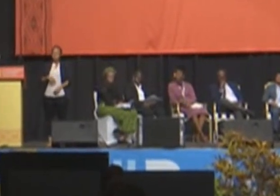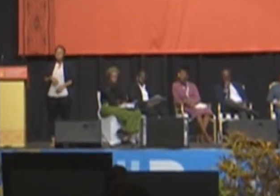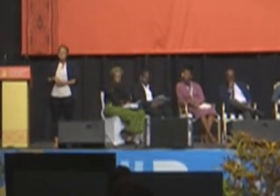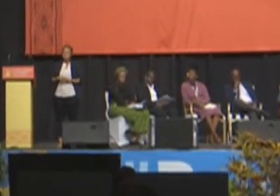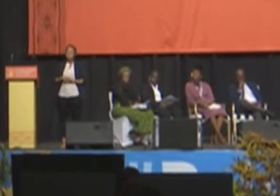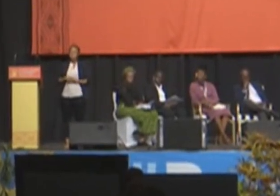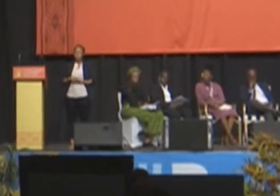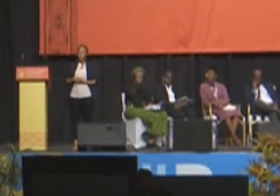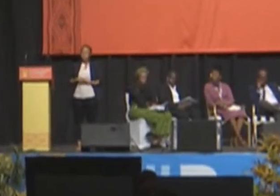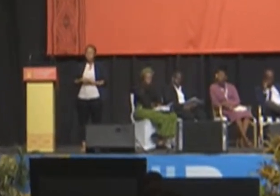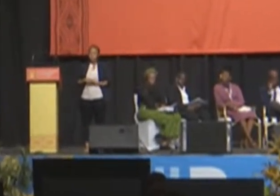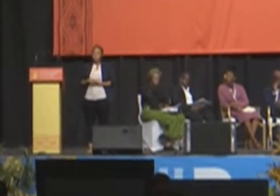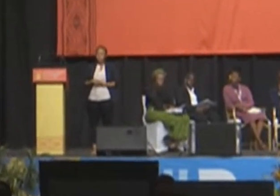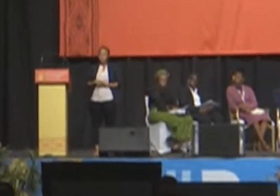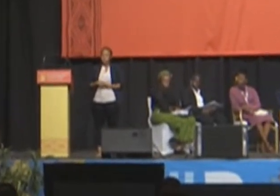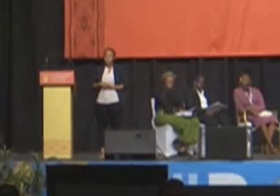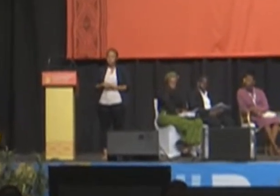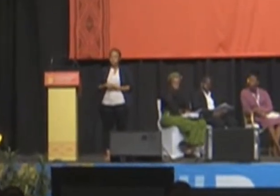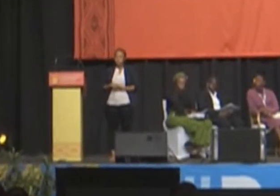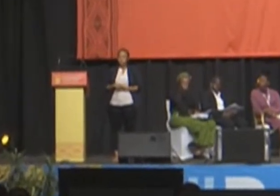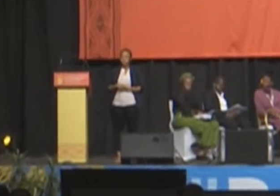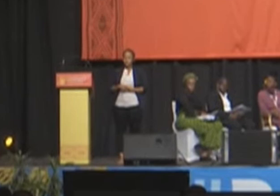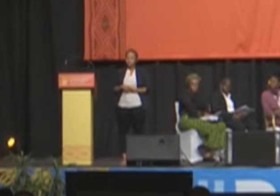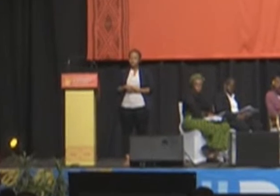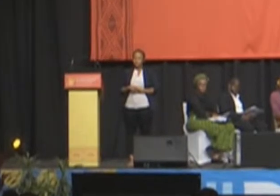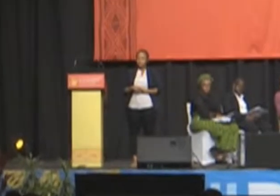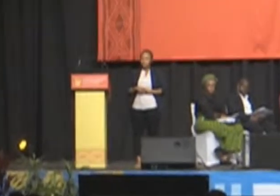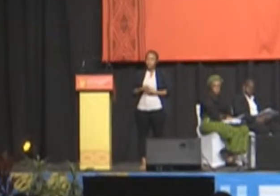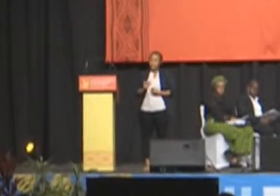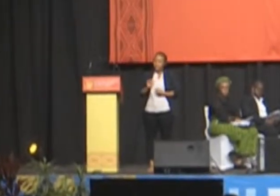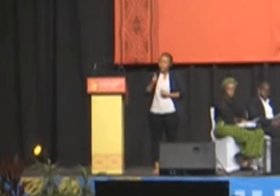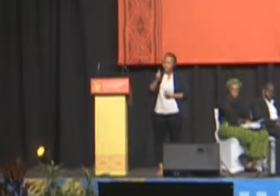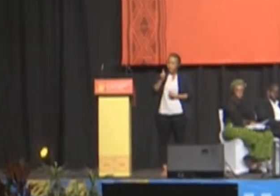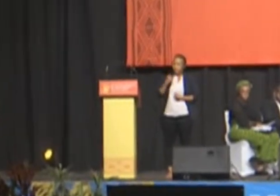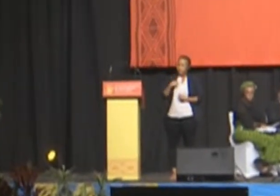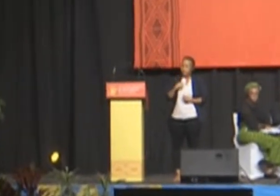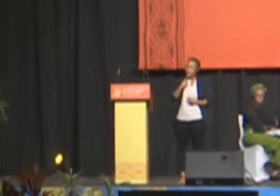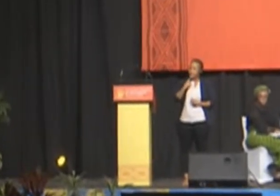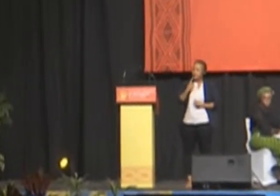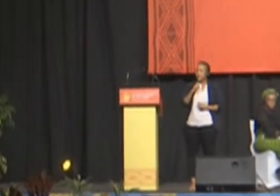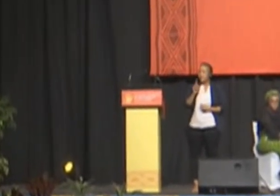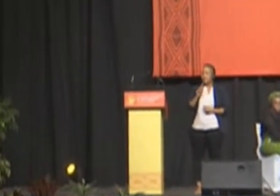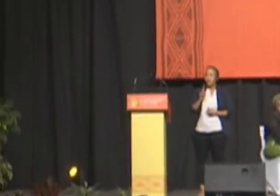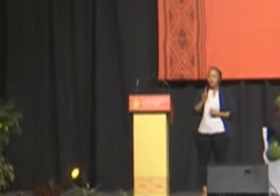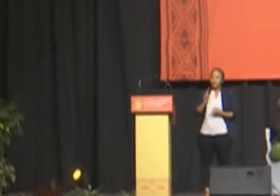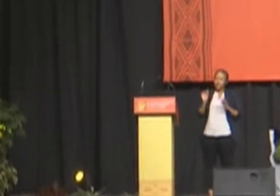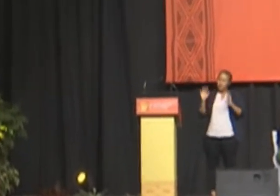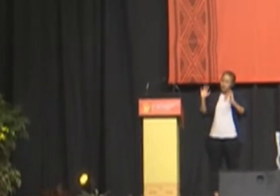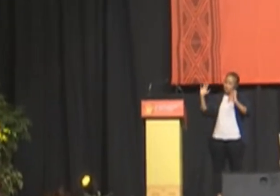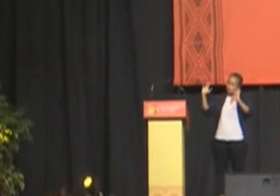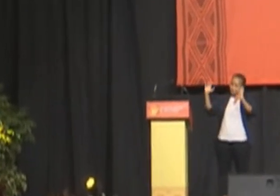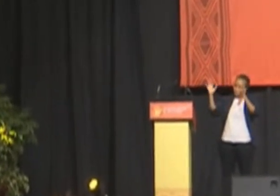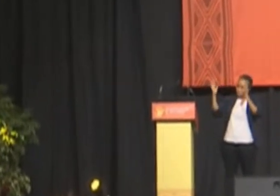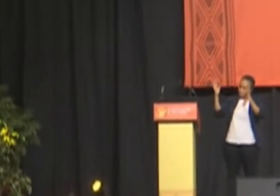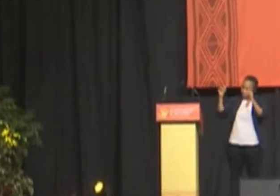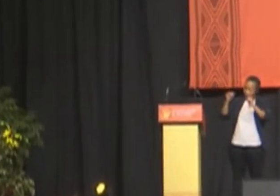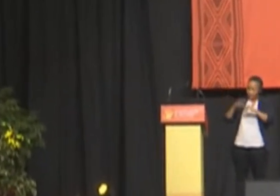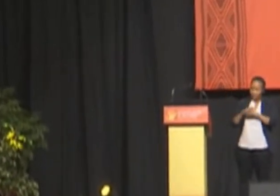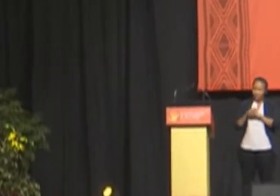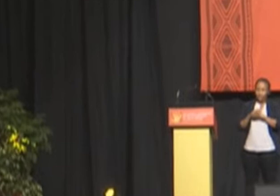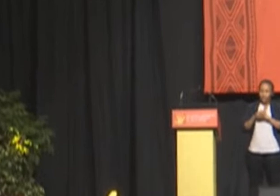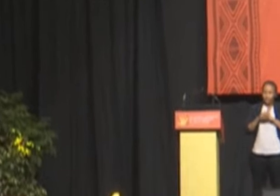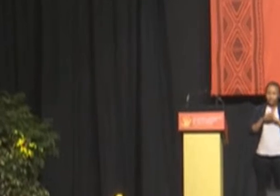just let me say, congratulations. I'm so pleased to see